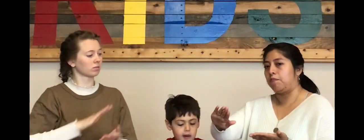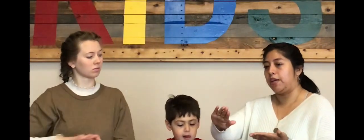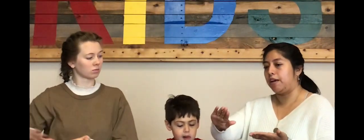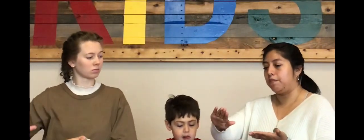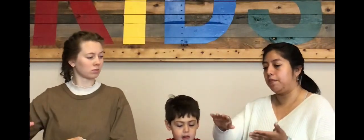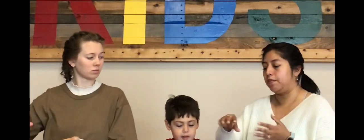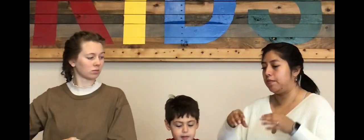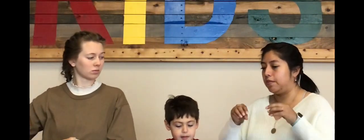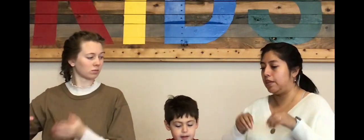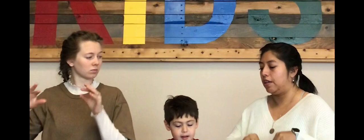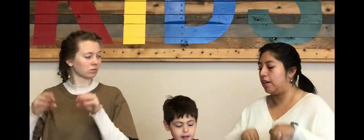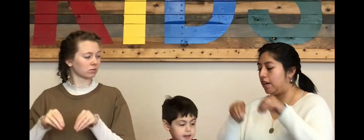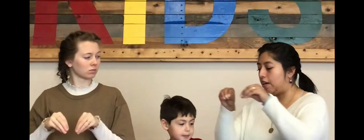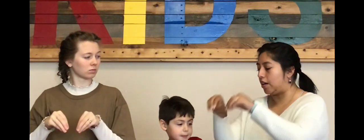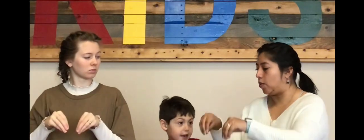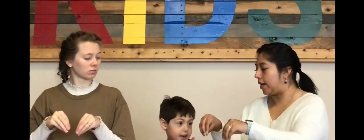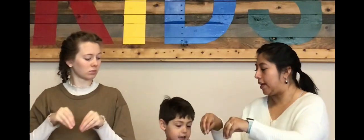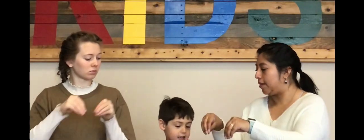Limpia, aguarda.